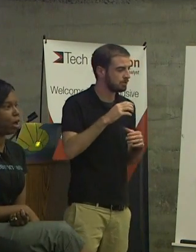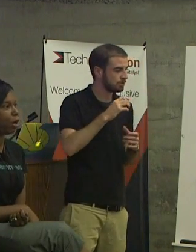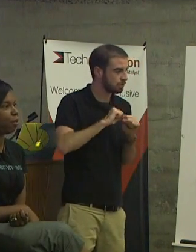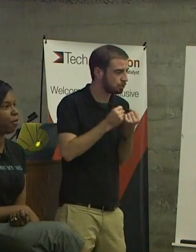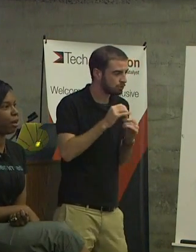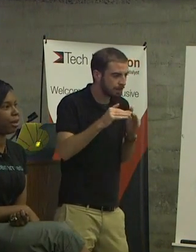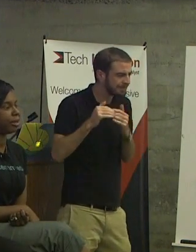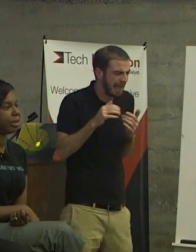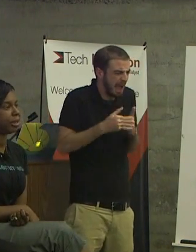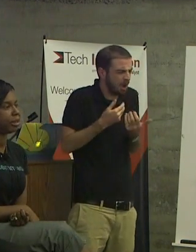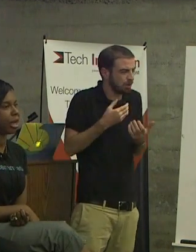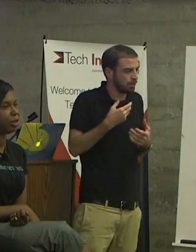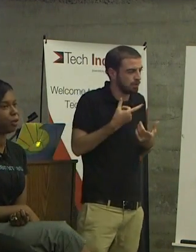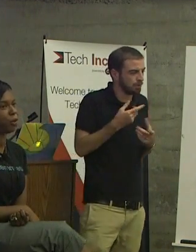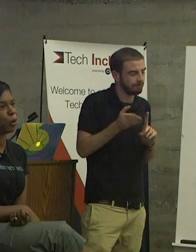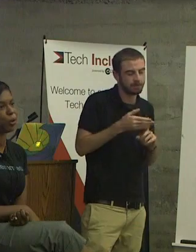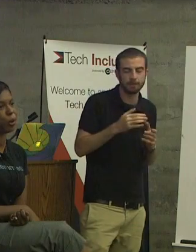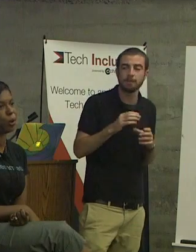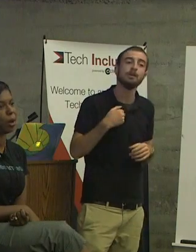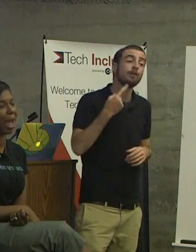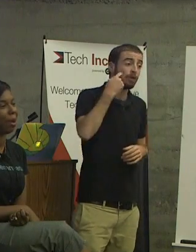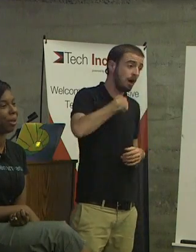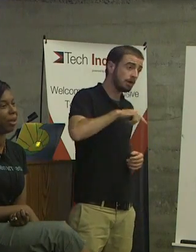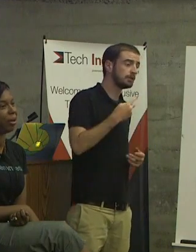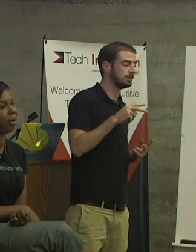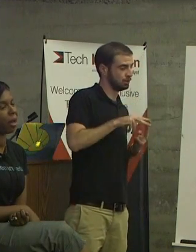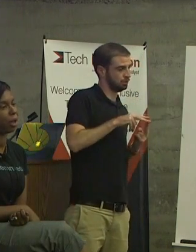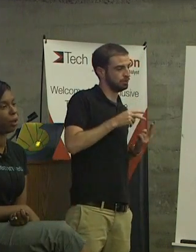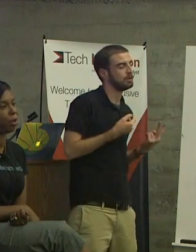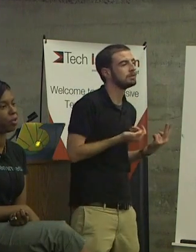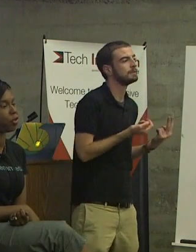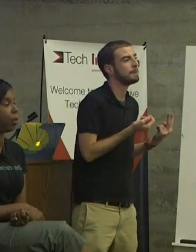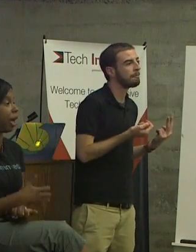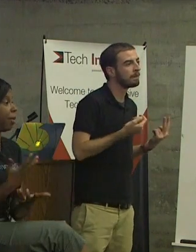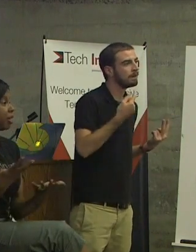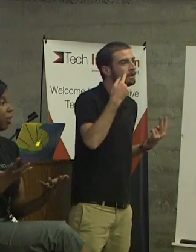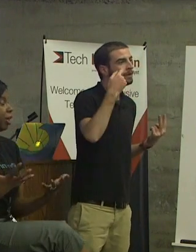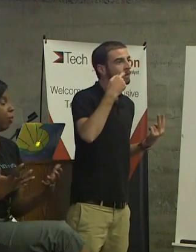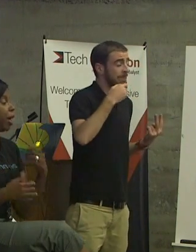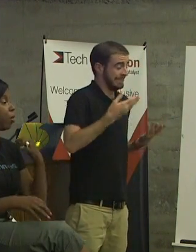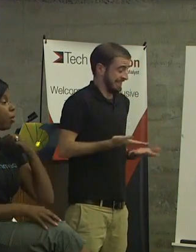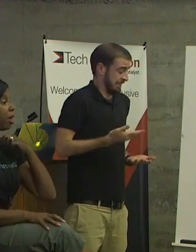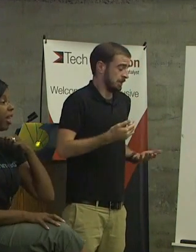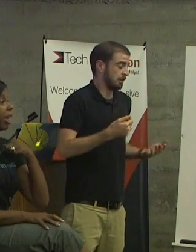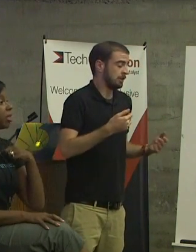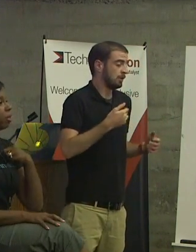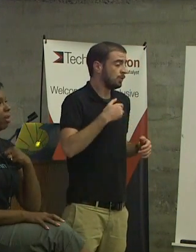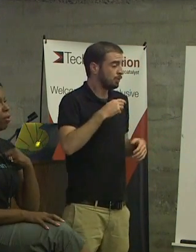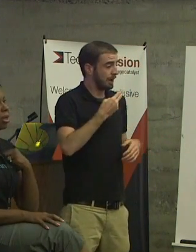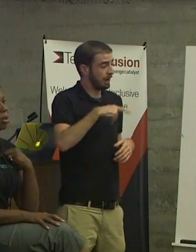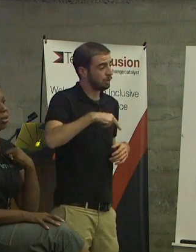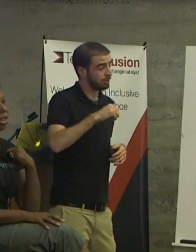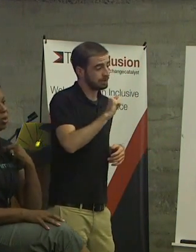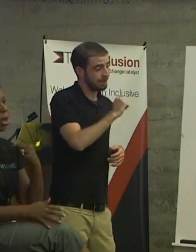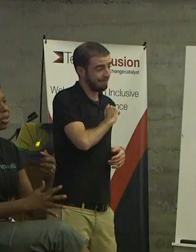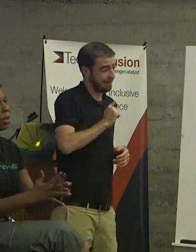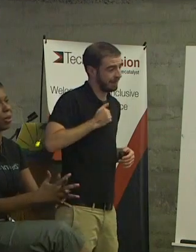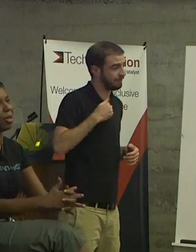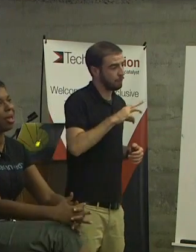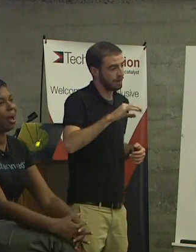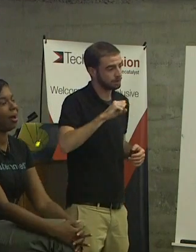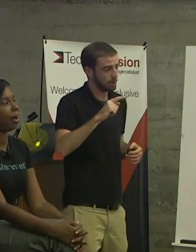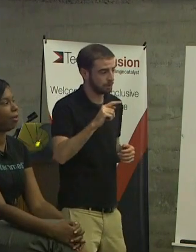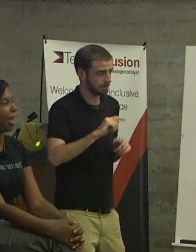so for us, it's kind of twofold. So out here, we're headquartered out of Atlanta. We have a West Coast team